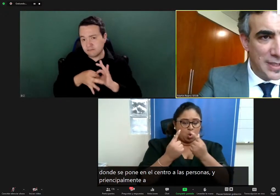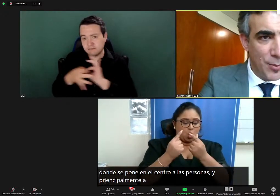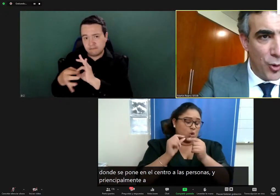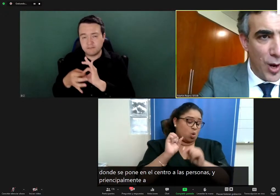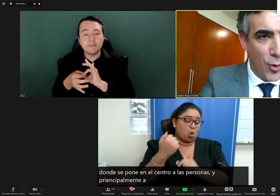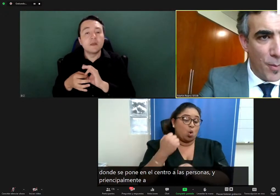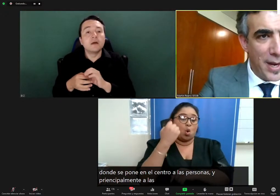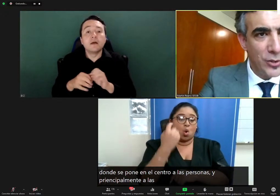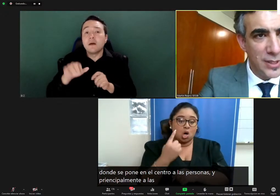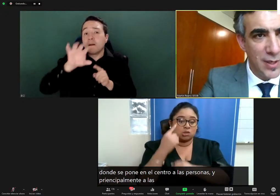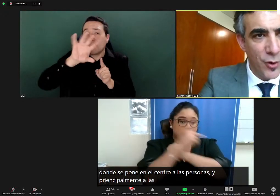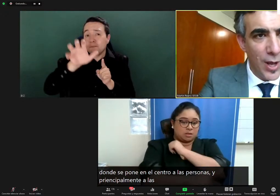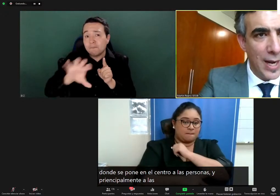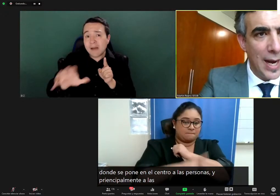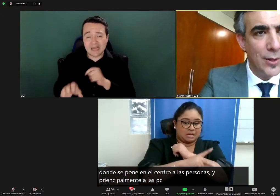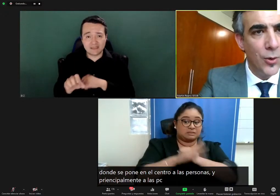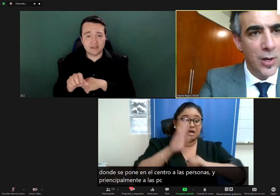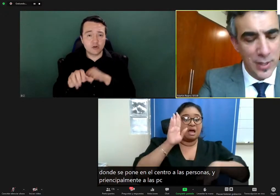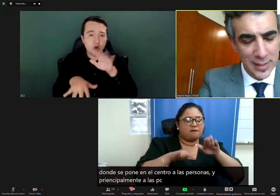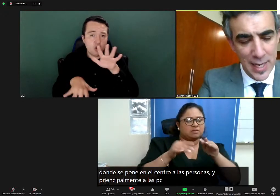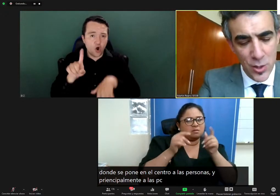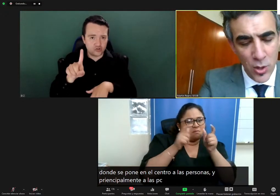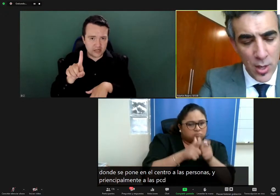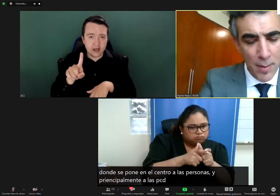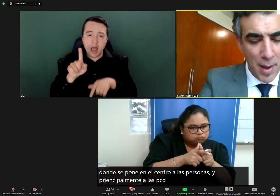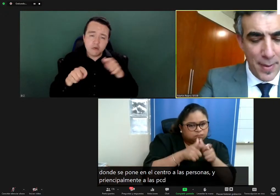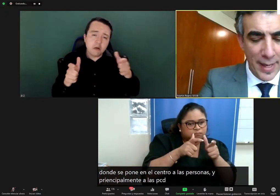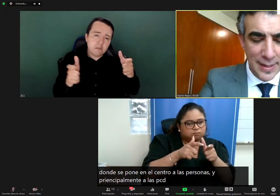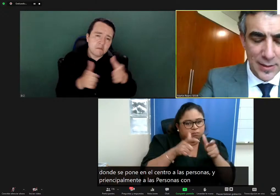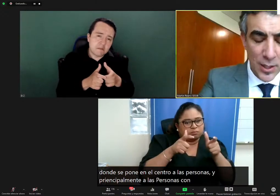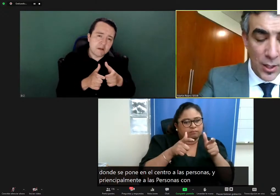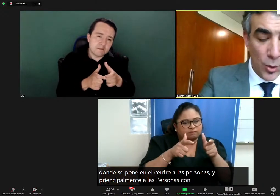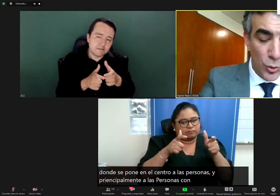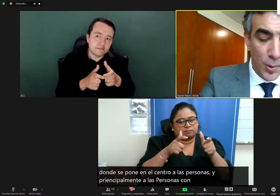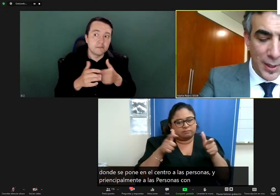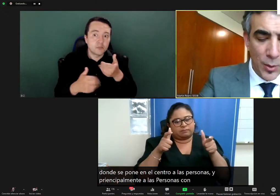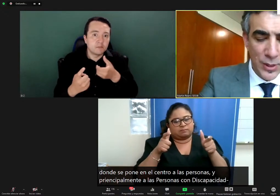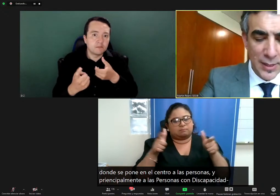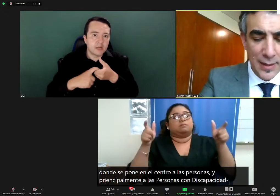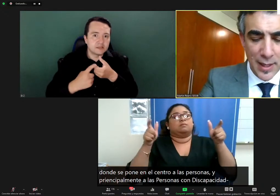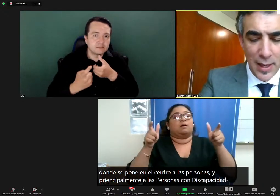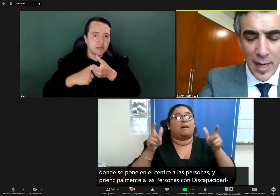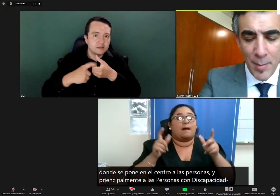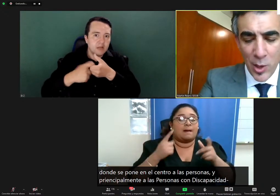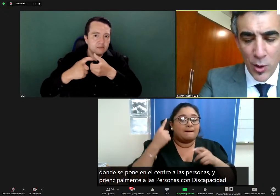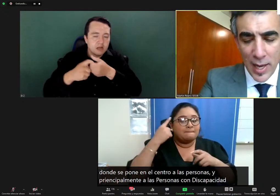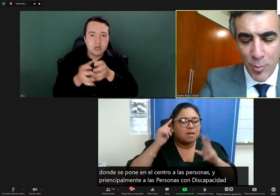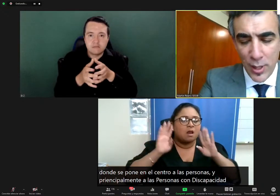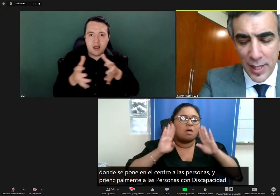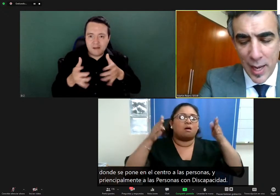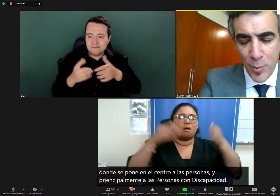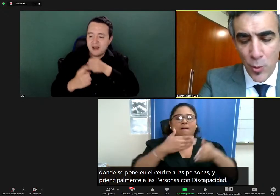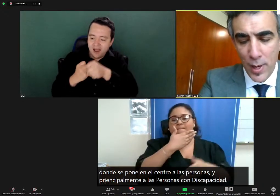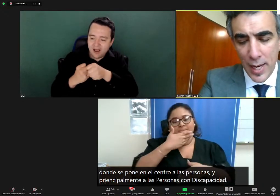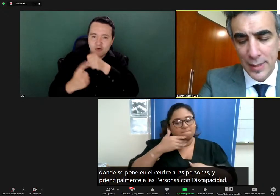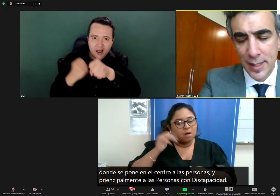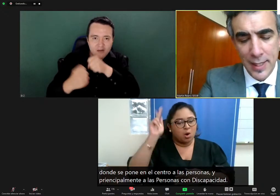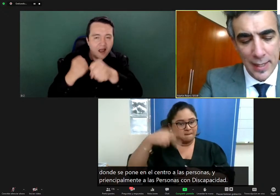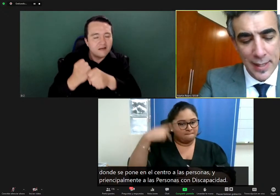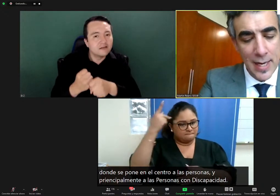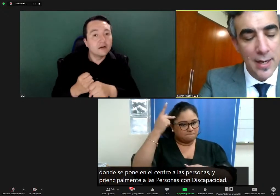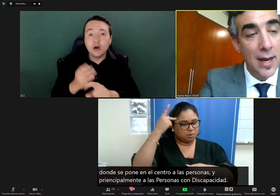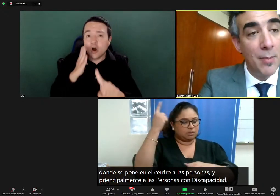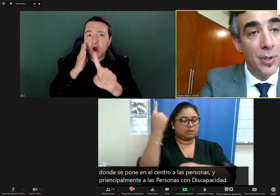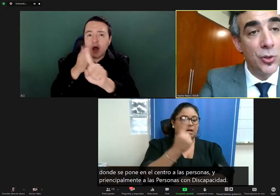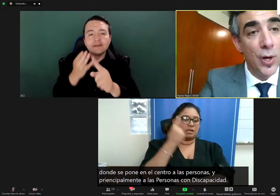by 11 countries we began with some and then a year after either others came together